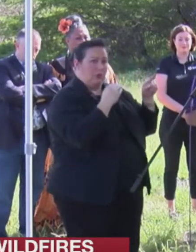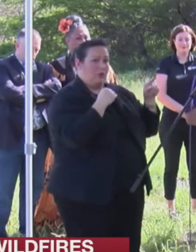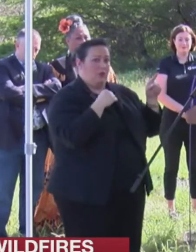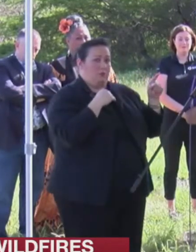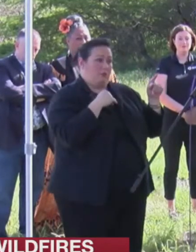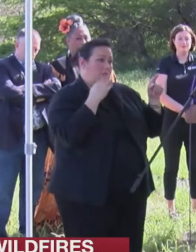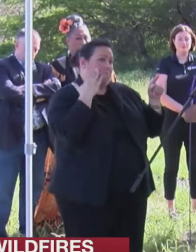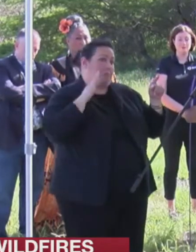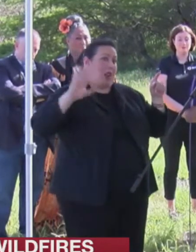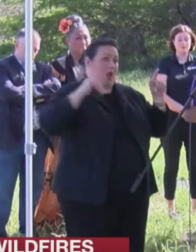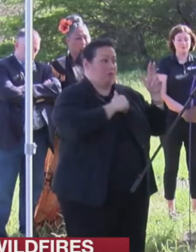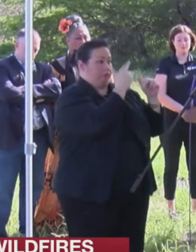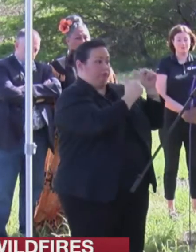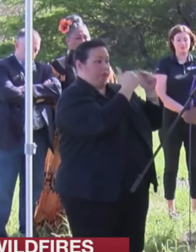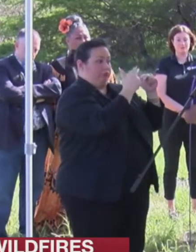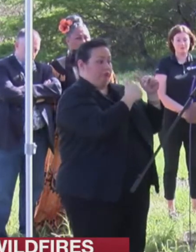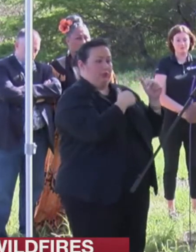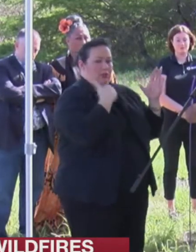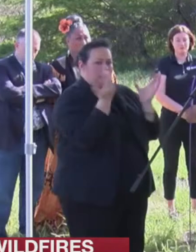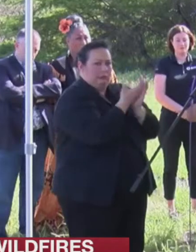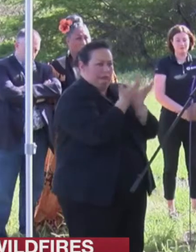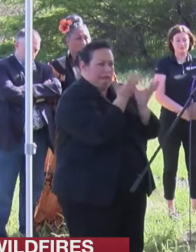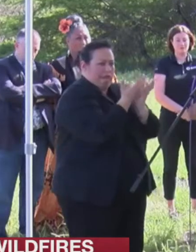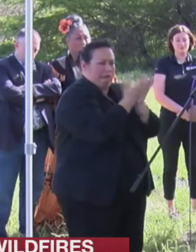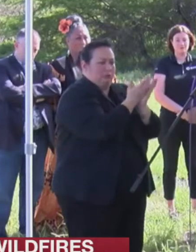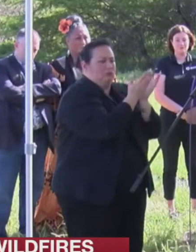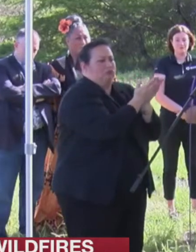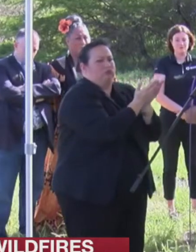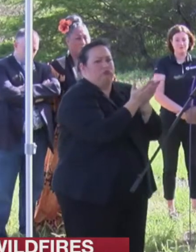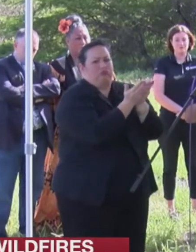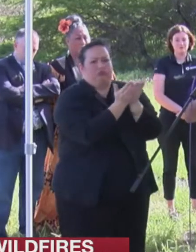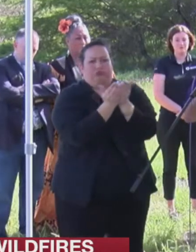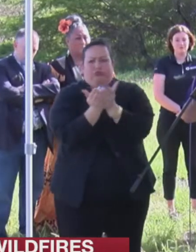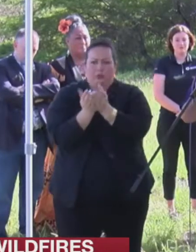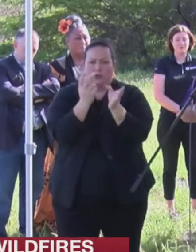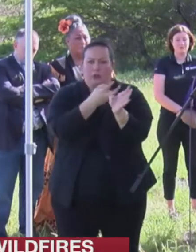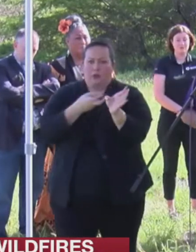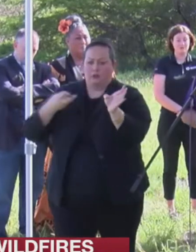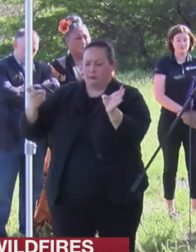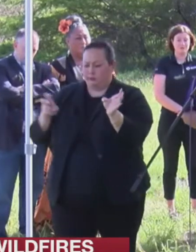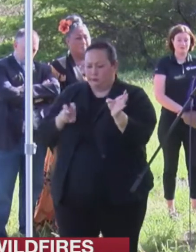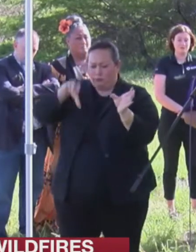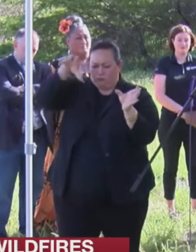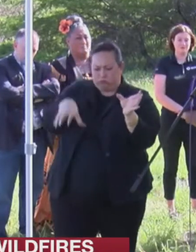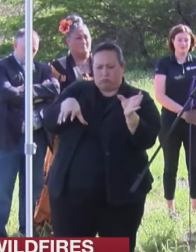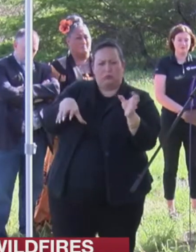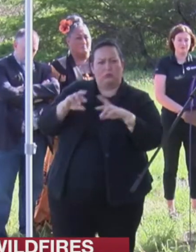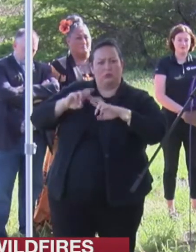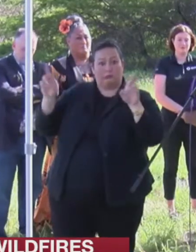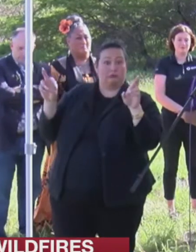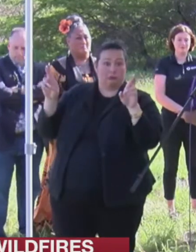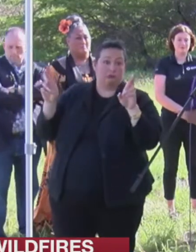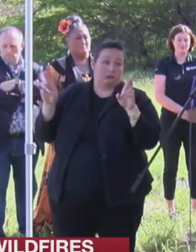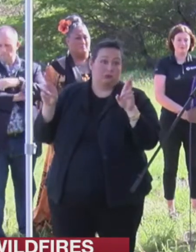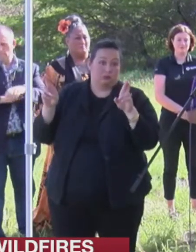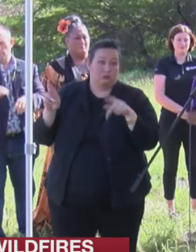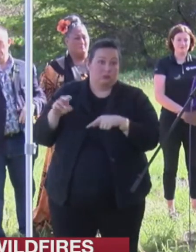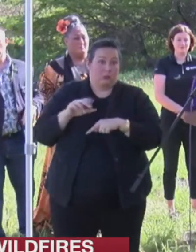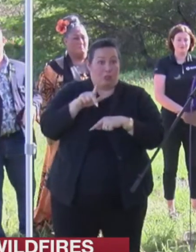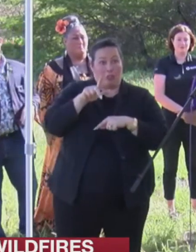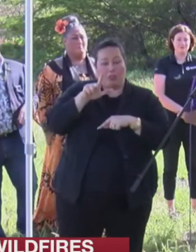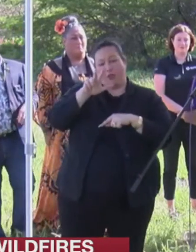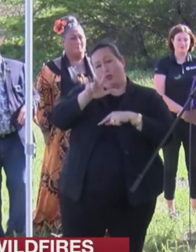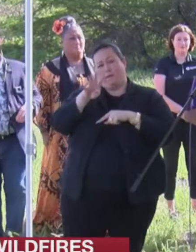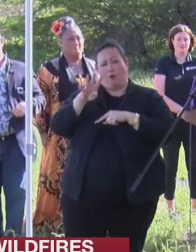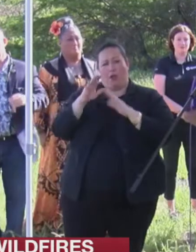8 weeks, and we'll be constructing them. So the hope is that we will be moving families in as soon as 3 to